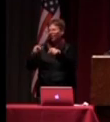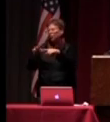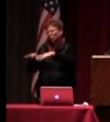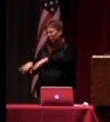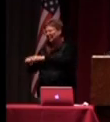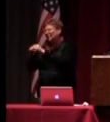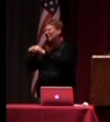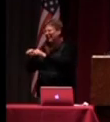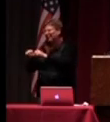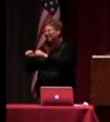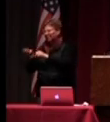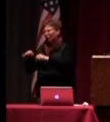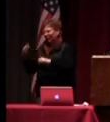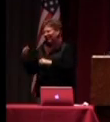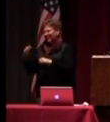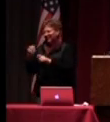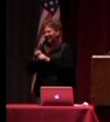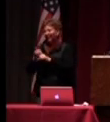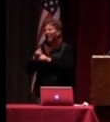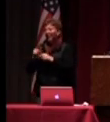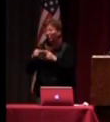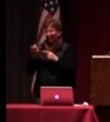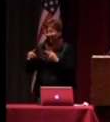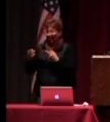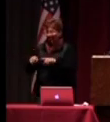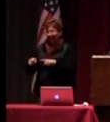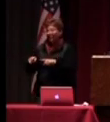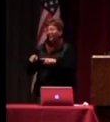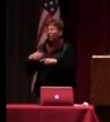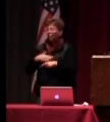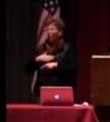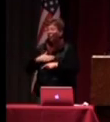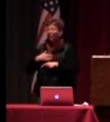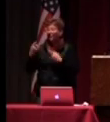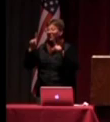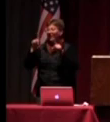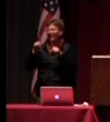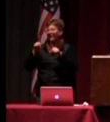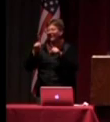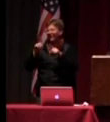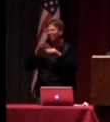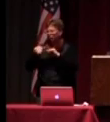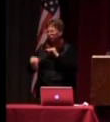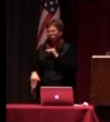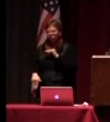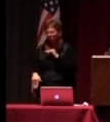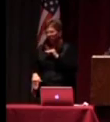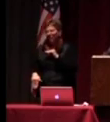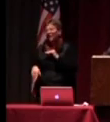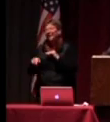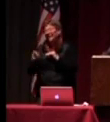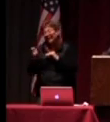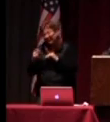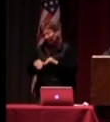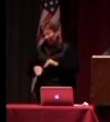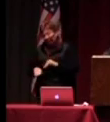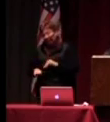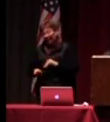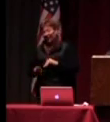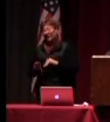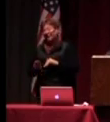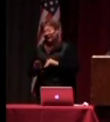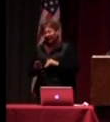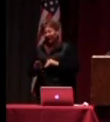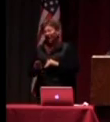And when this happened, Napoleon's regime finally collapsed. He did manage to resurrect it briefly a year later in the episode of the 100